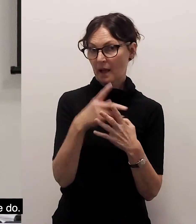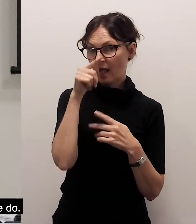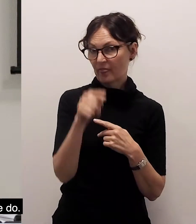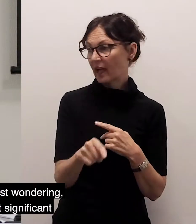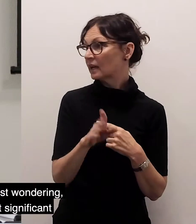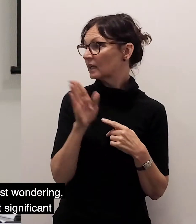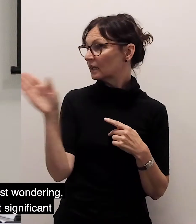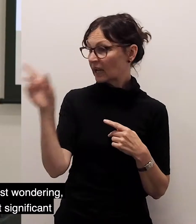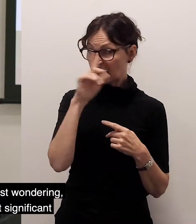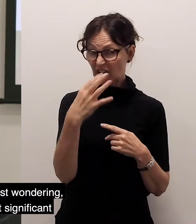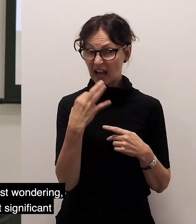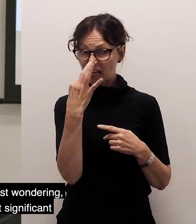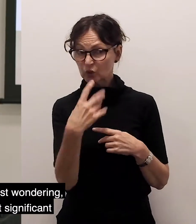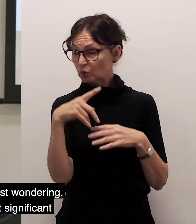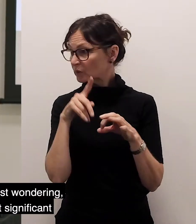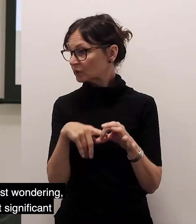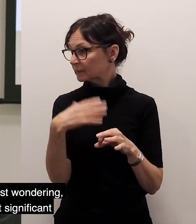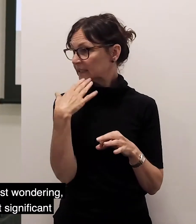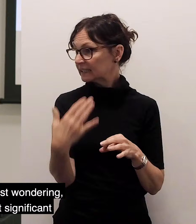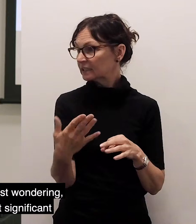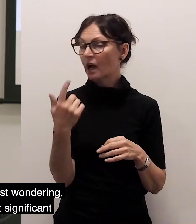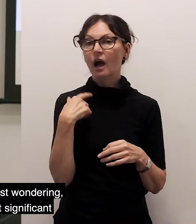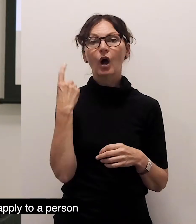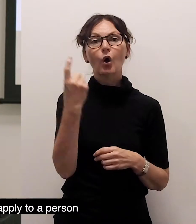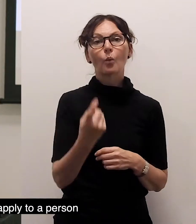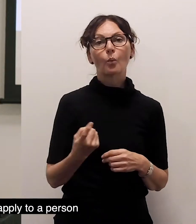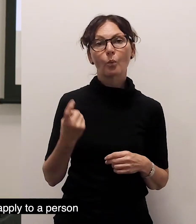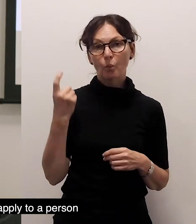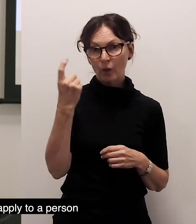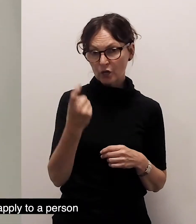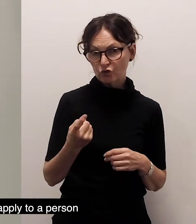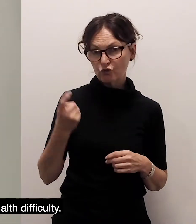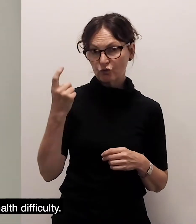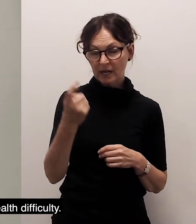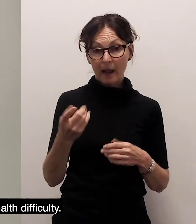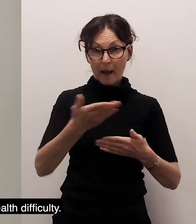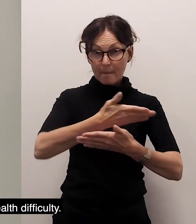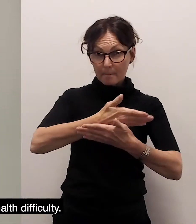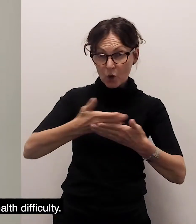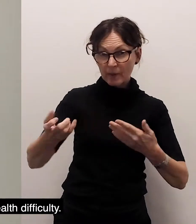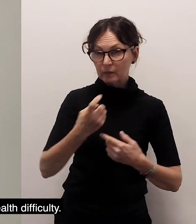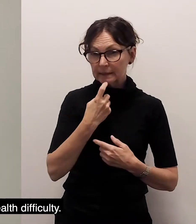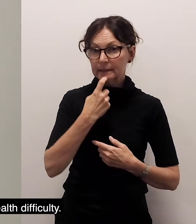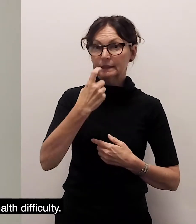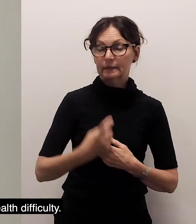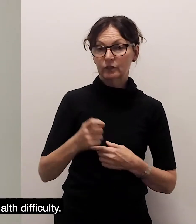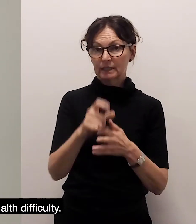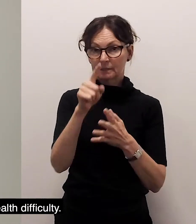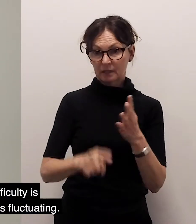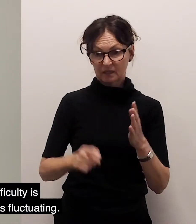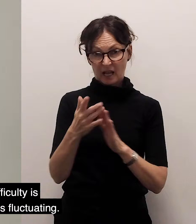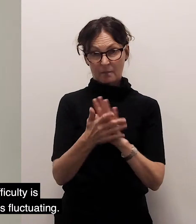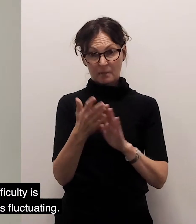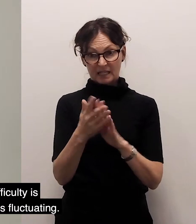Please do. I was just wondering when the permanent significant disability, when that applies to a person with a mental health